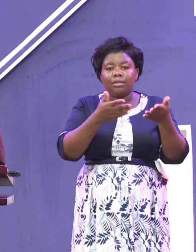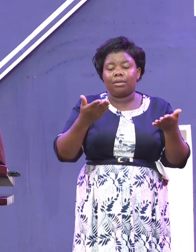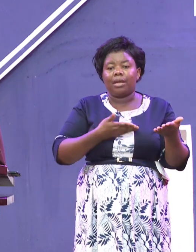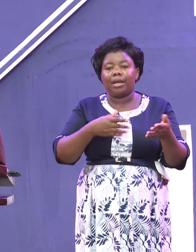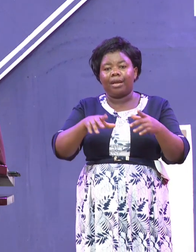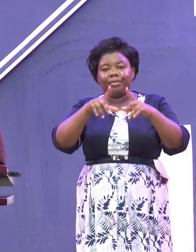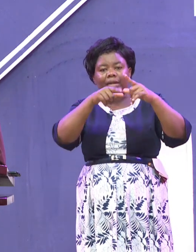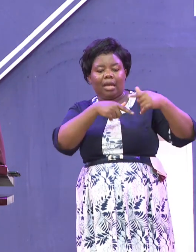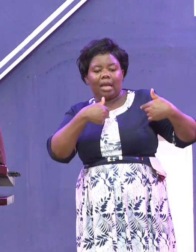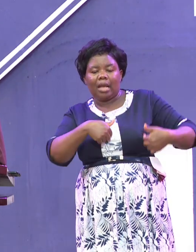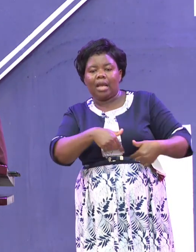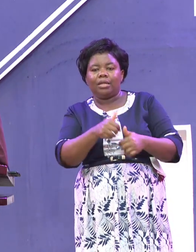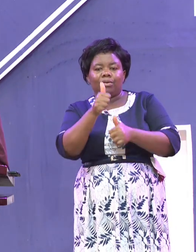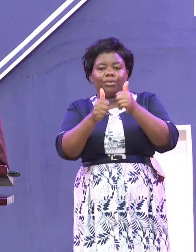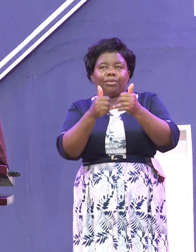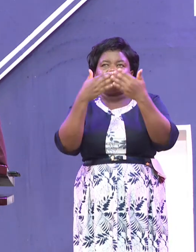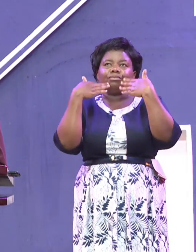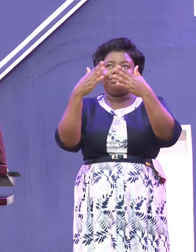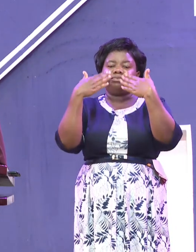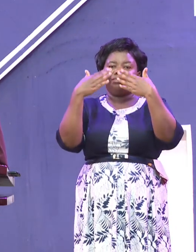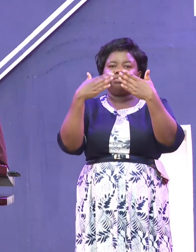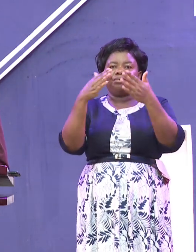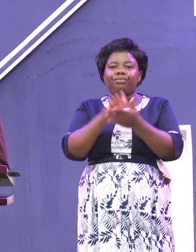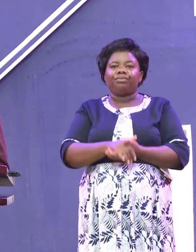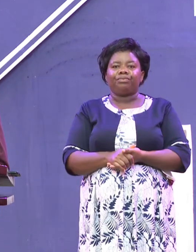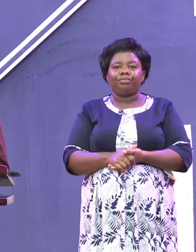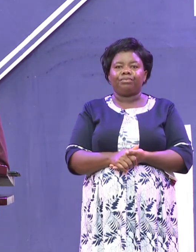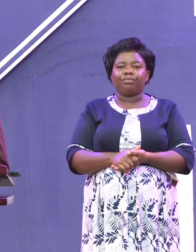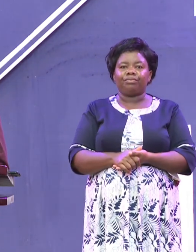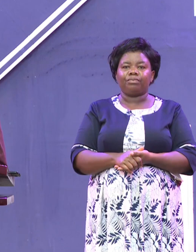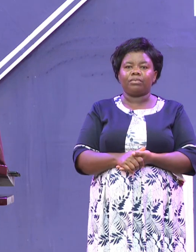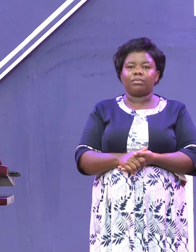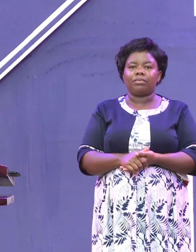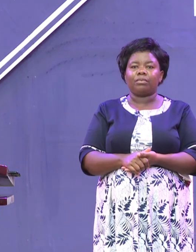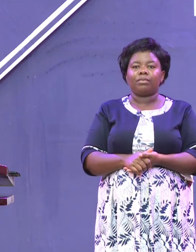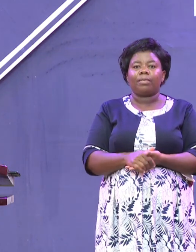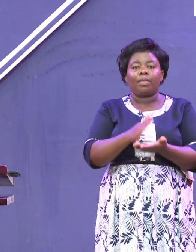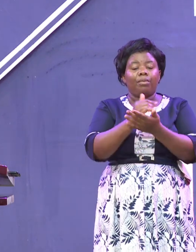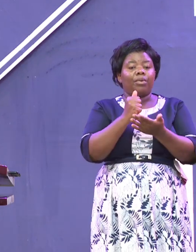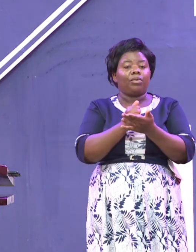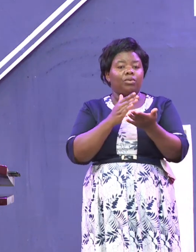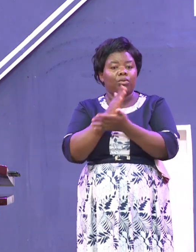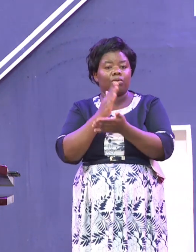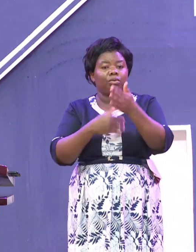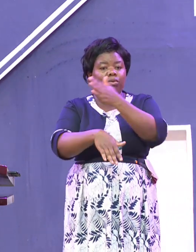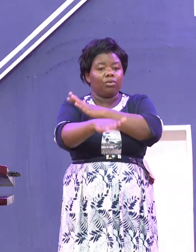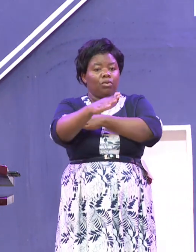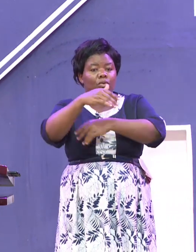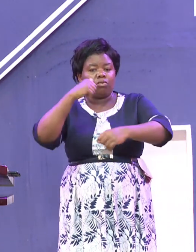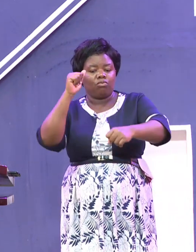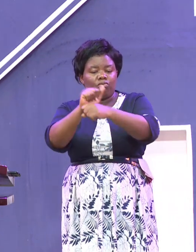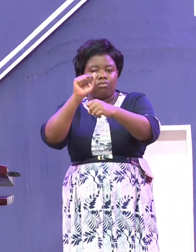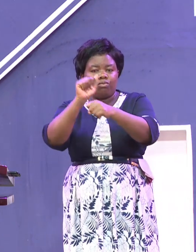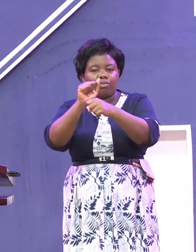ogwebaza. It is so vital for us Christians to have a heart that it shows gratitude. Kubanga kituufu Katonda atukolera bingi.